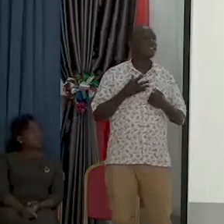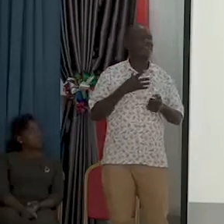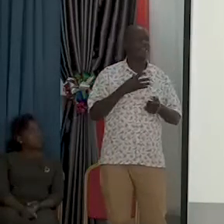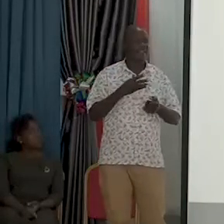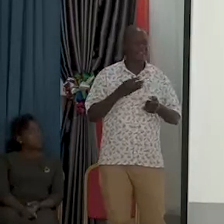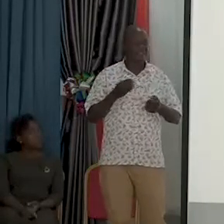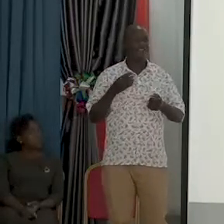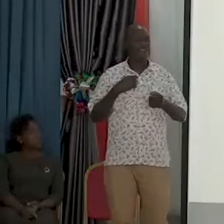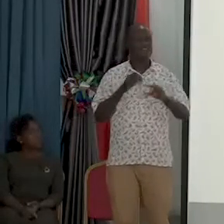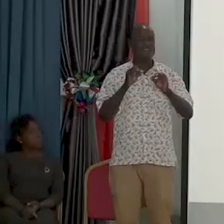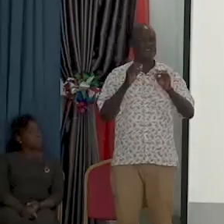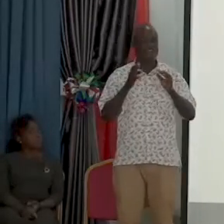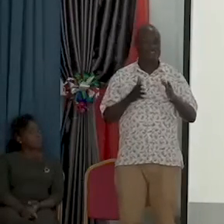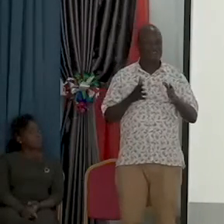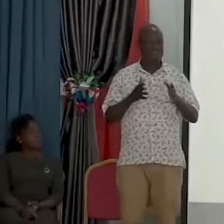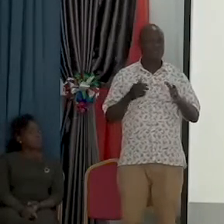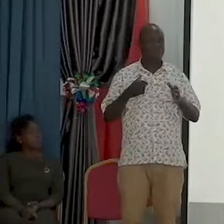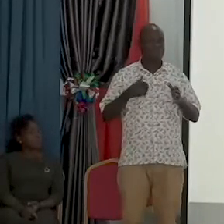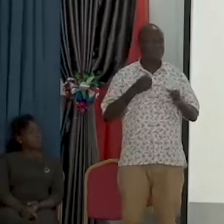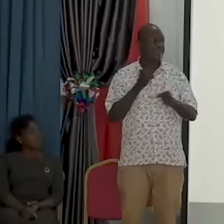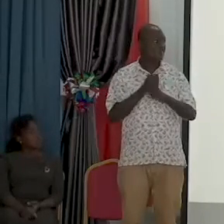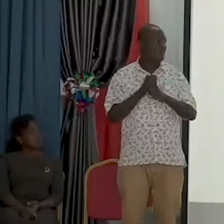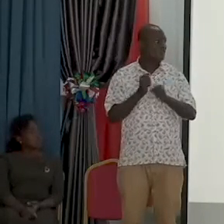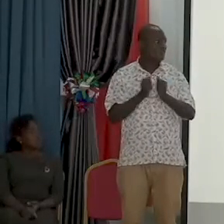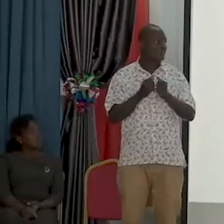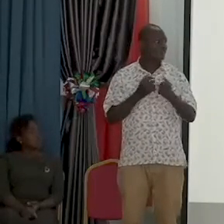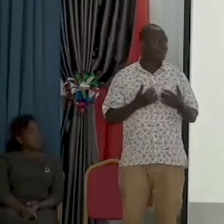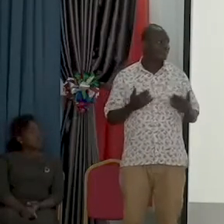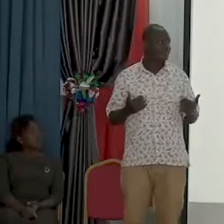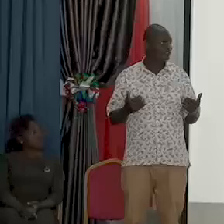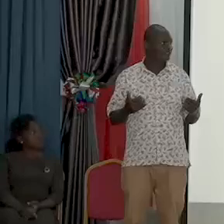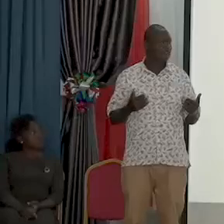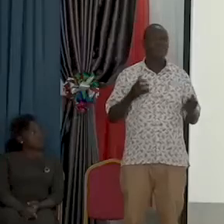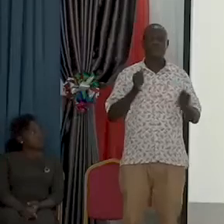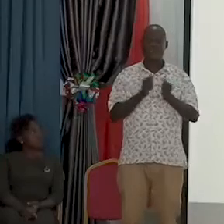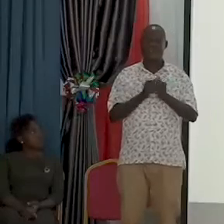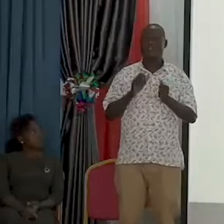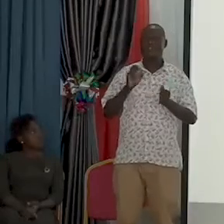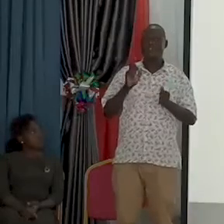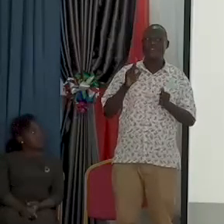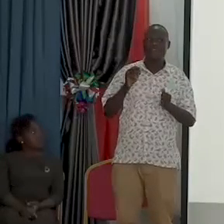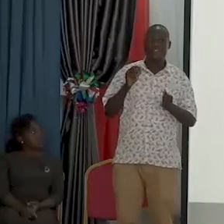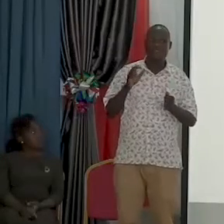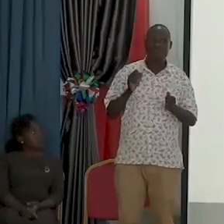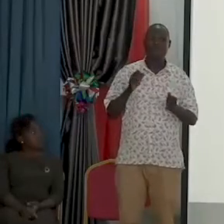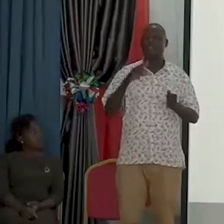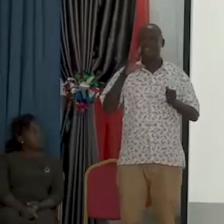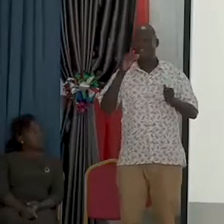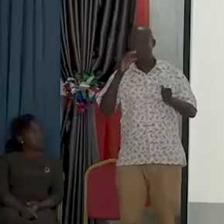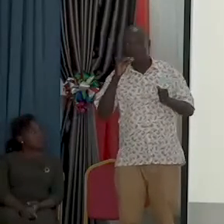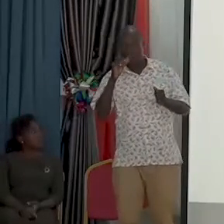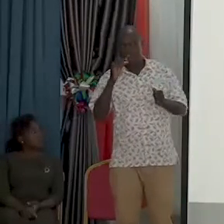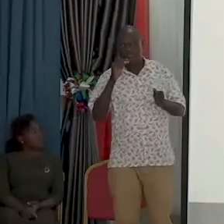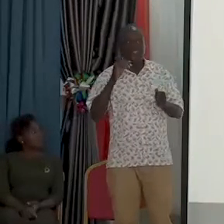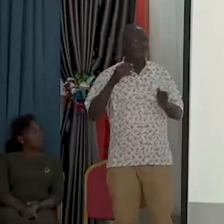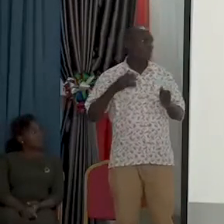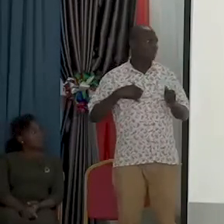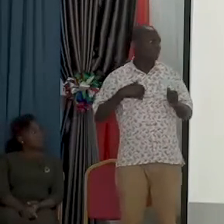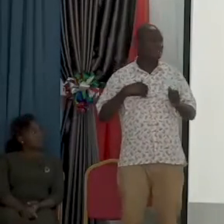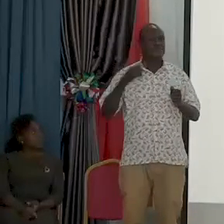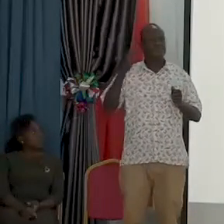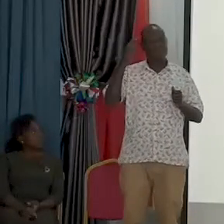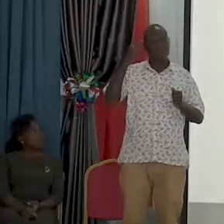And as a teacher, I worked with children who had autism, who couldn't speak, who had trouble moving